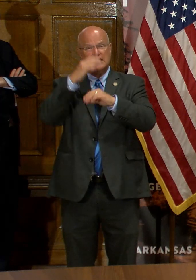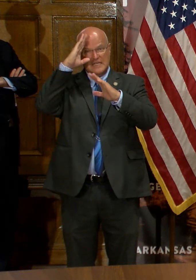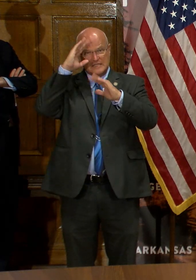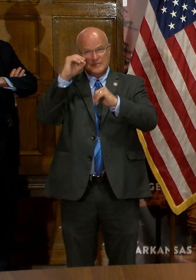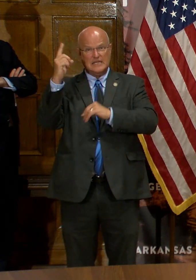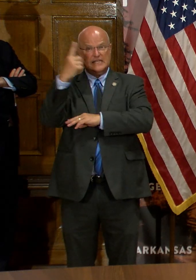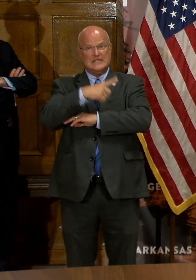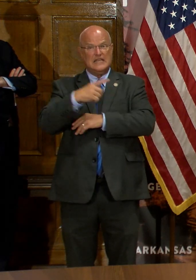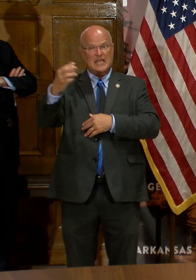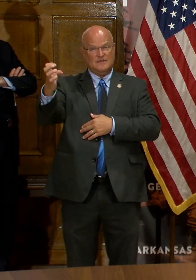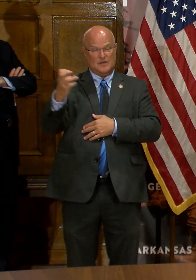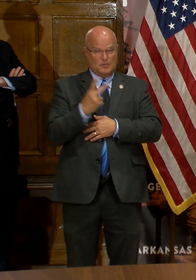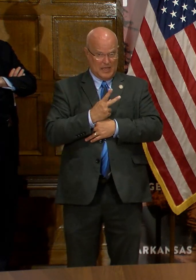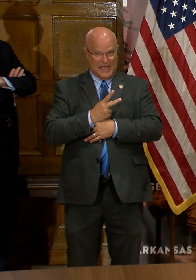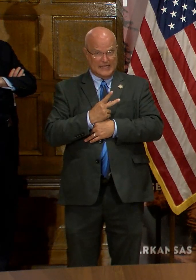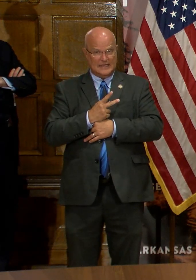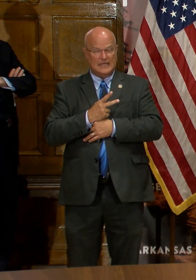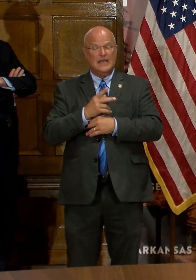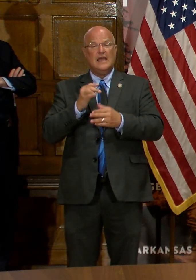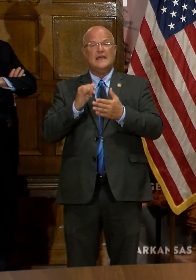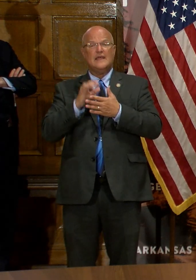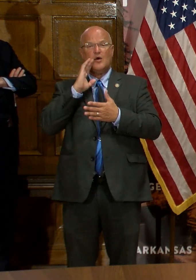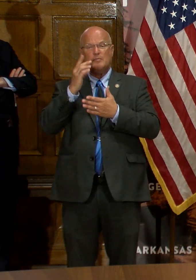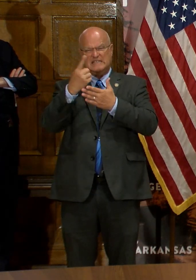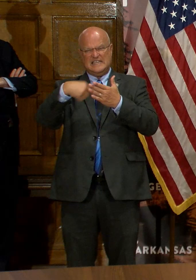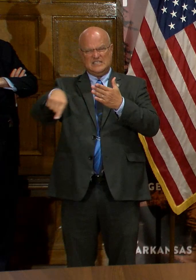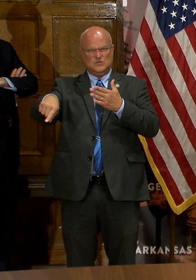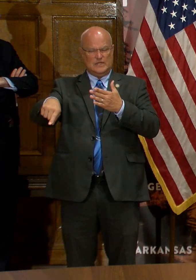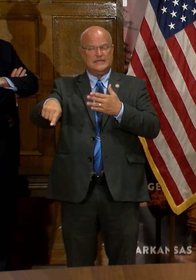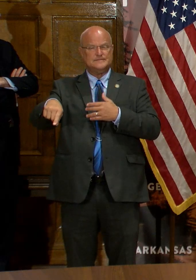of return. And that will be next